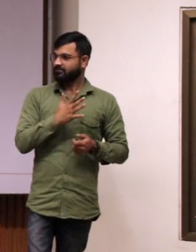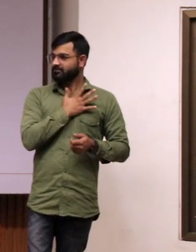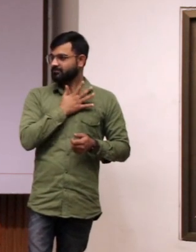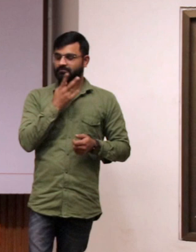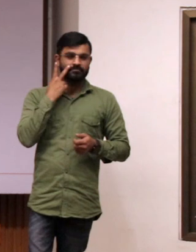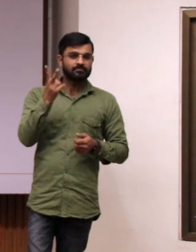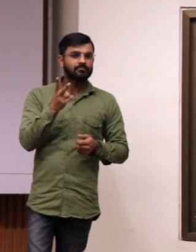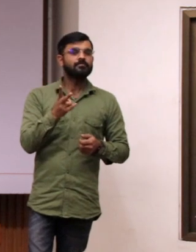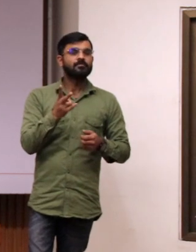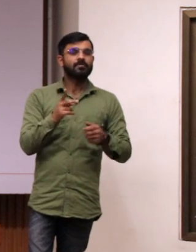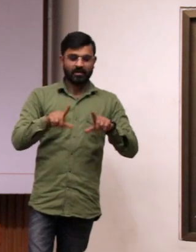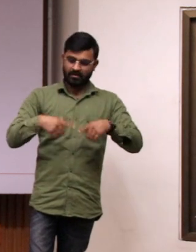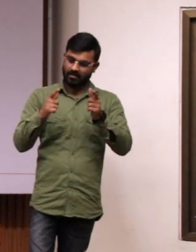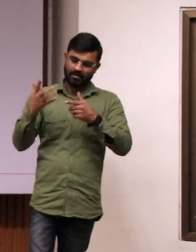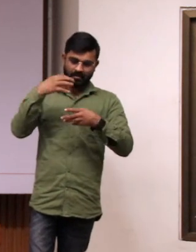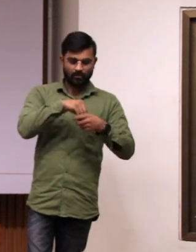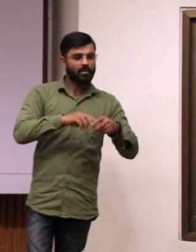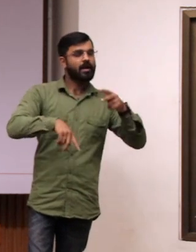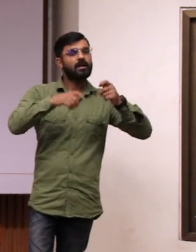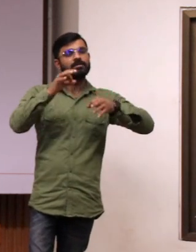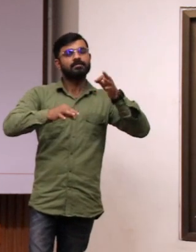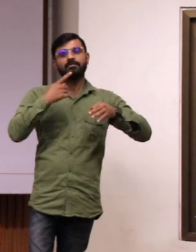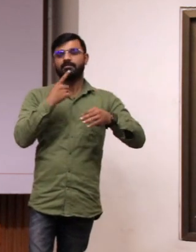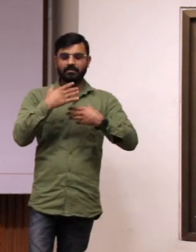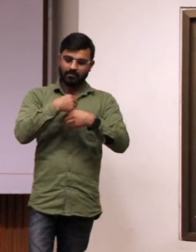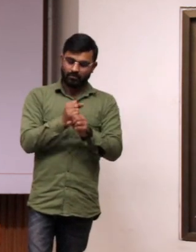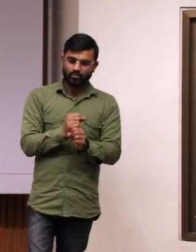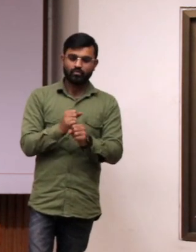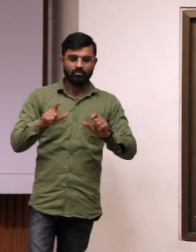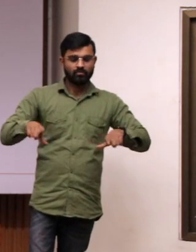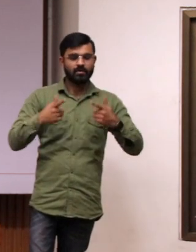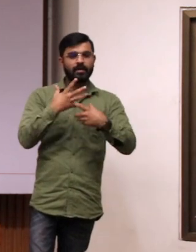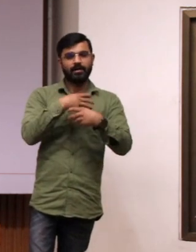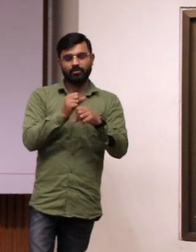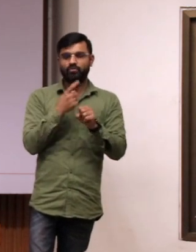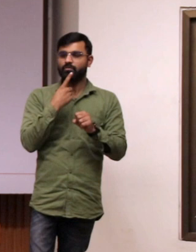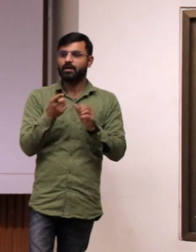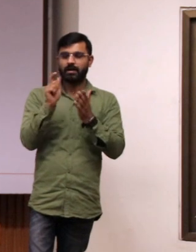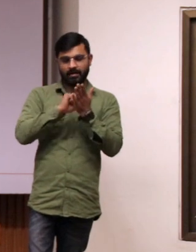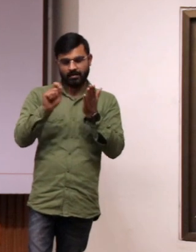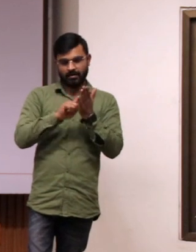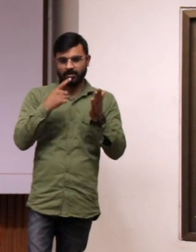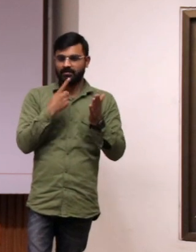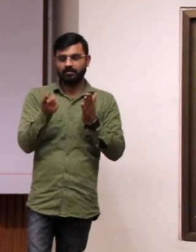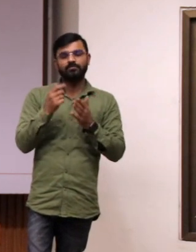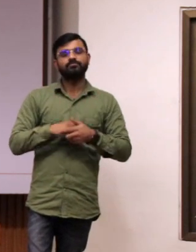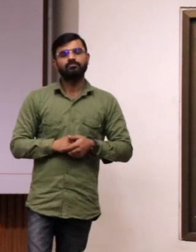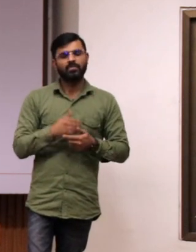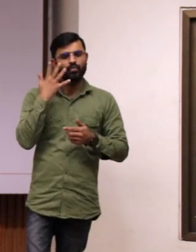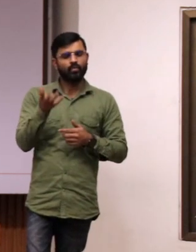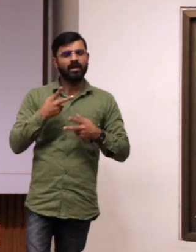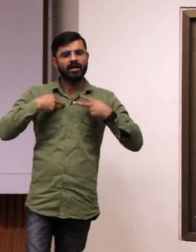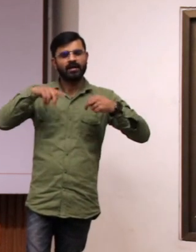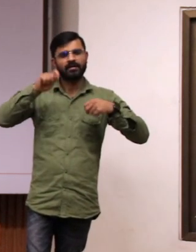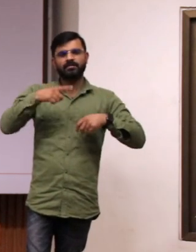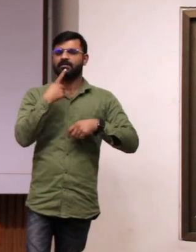term forestation and plantation interchangeably in the judgment, like, you know, creating forest is such a good job. So now I wrote an article on that. You may read that. Like, why the judge was